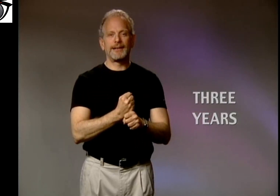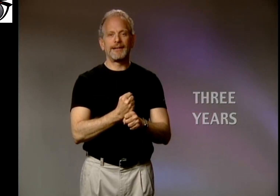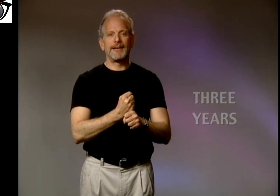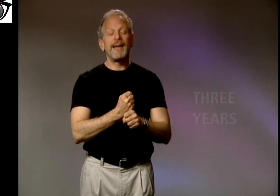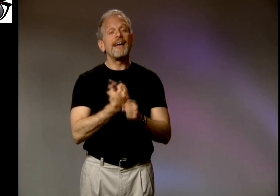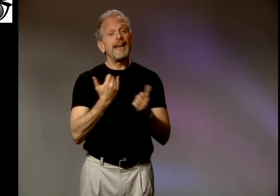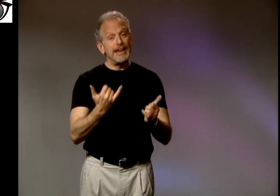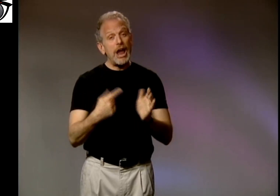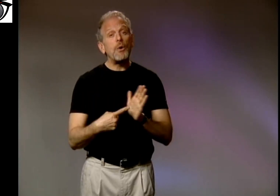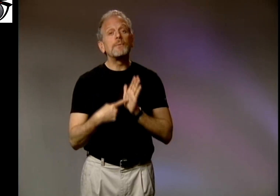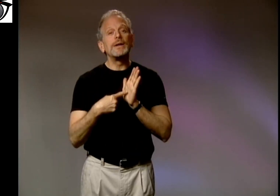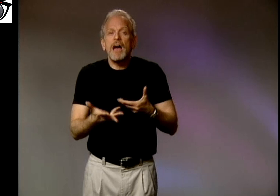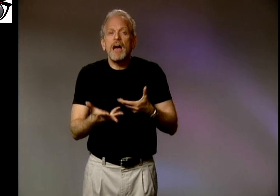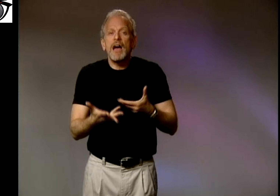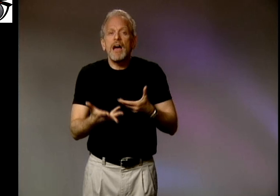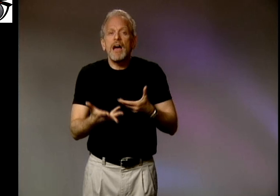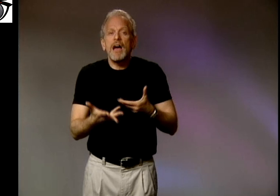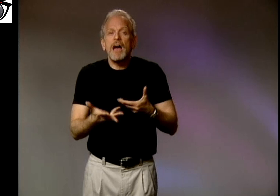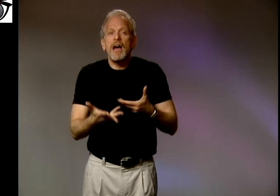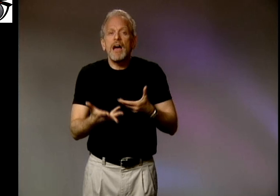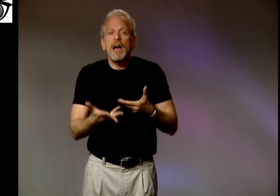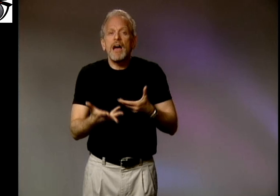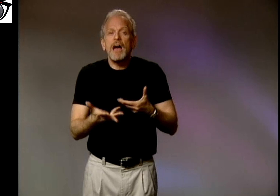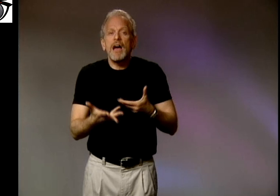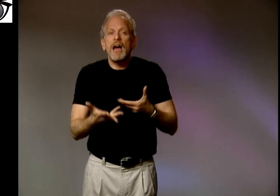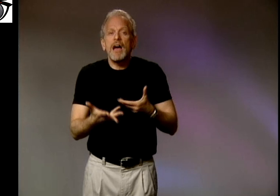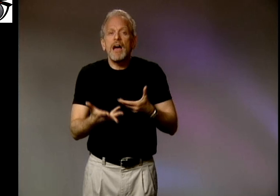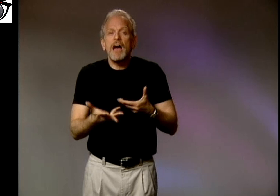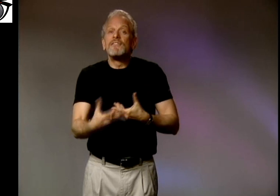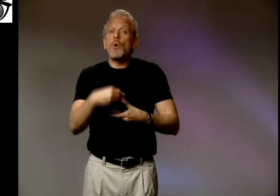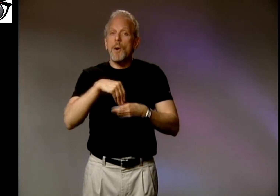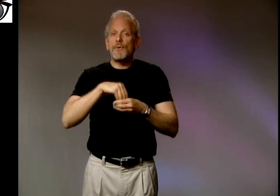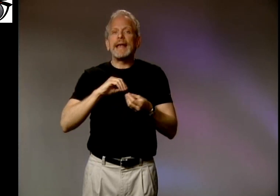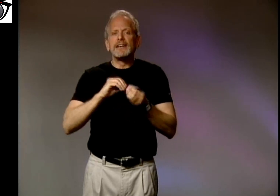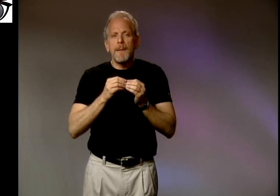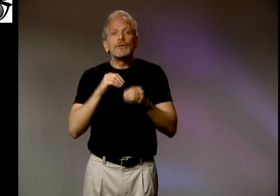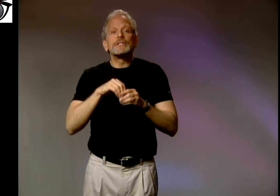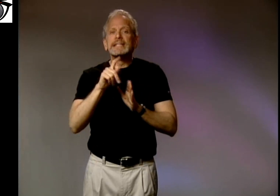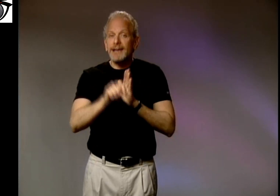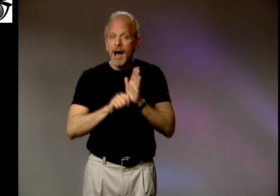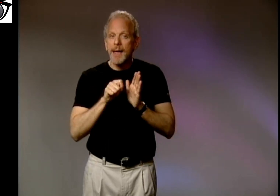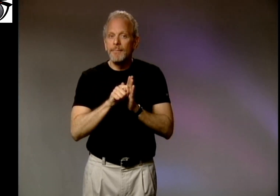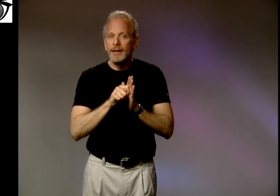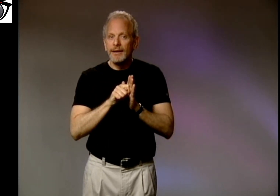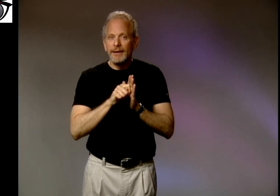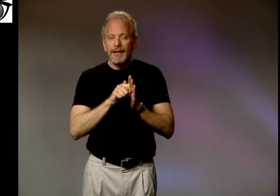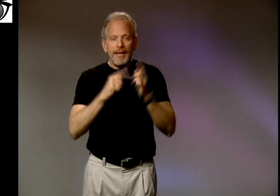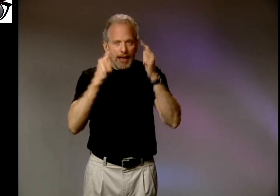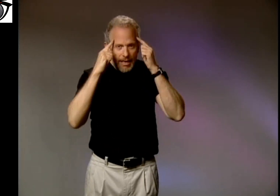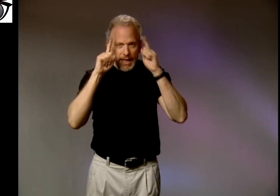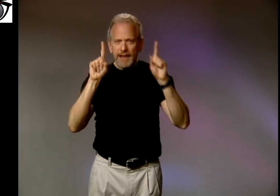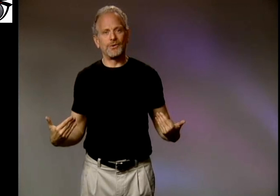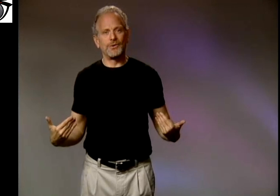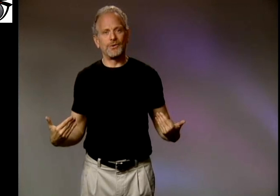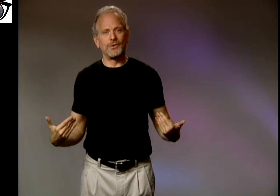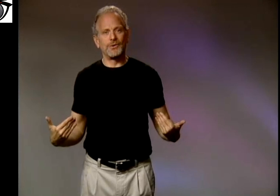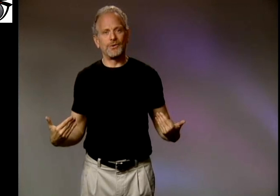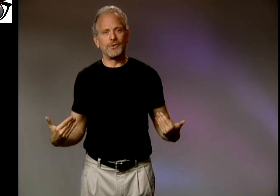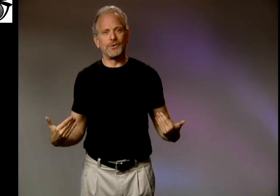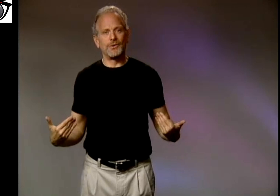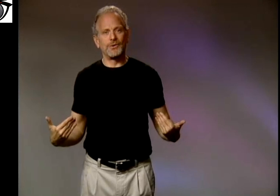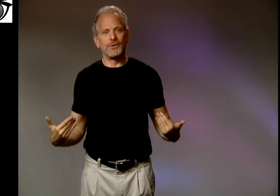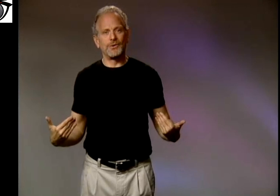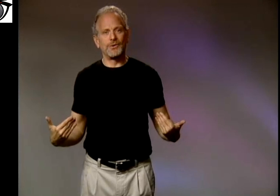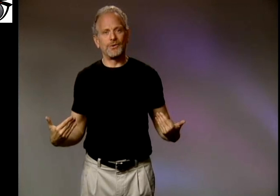years. And now I'm going to show you an even more efficient way of incorporating numbers in time. Think of where I